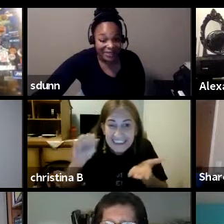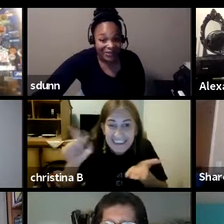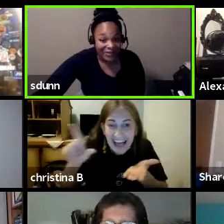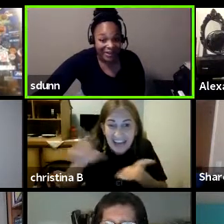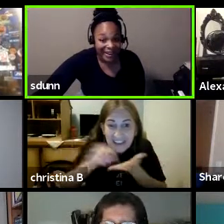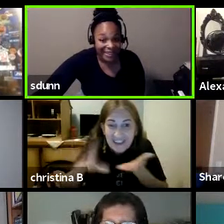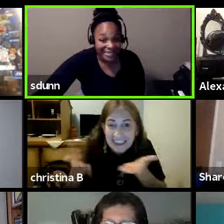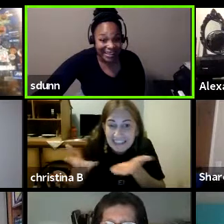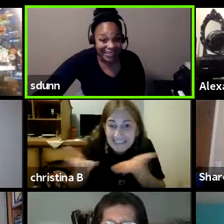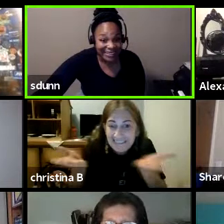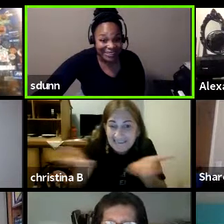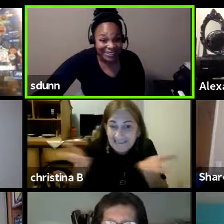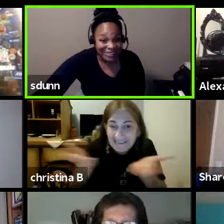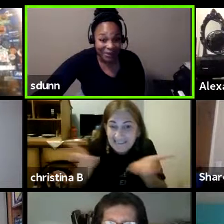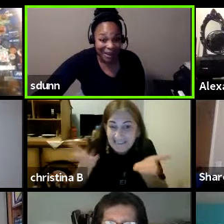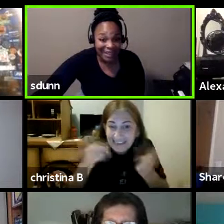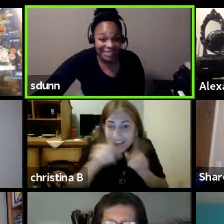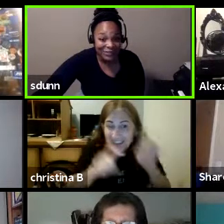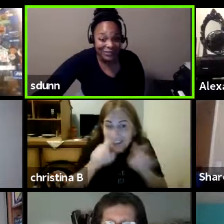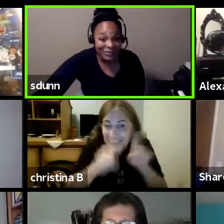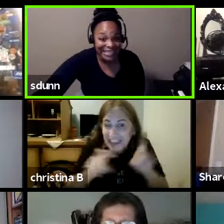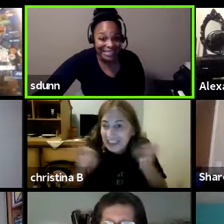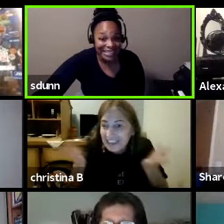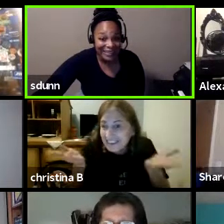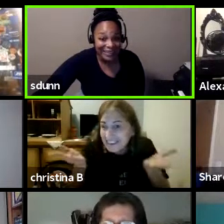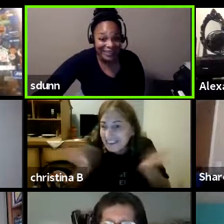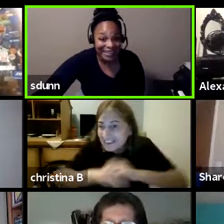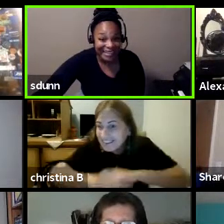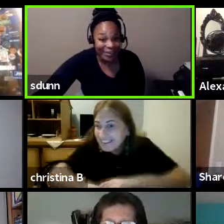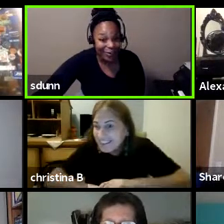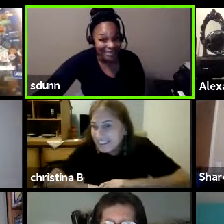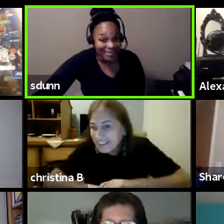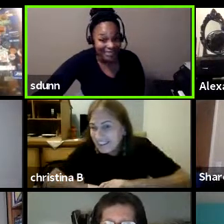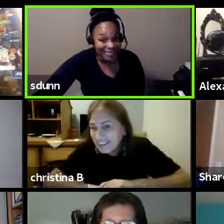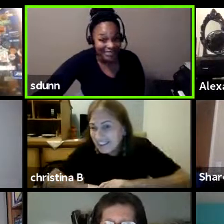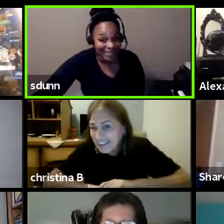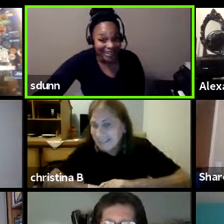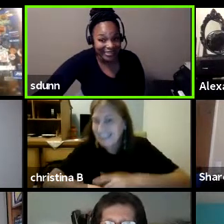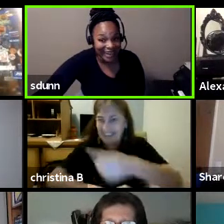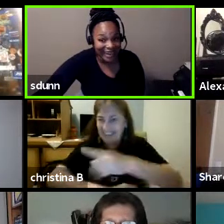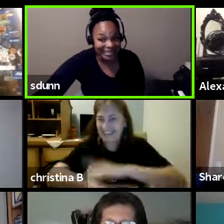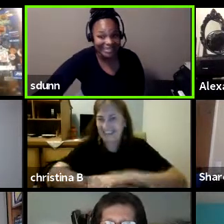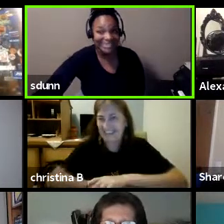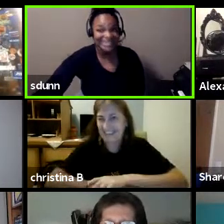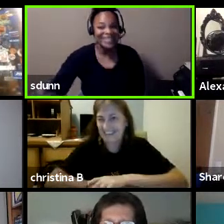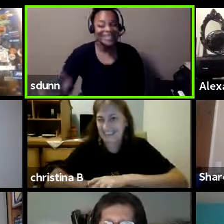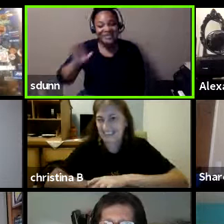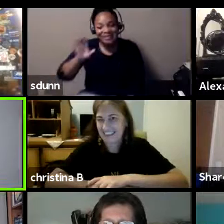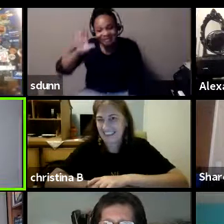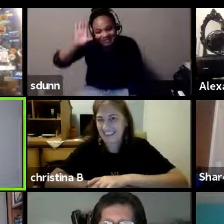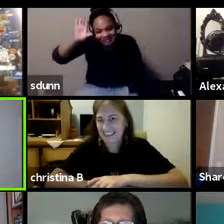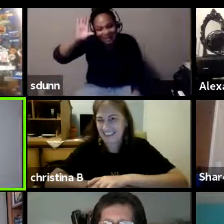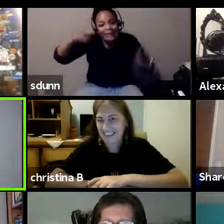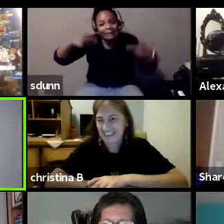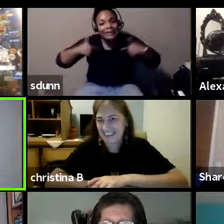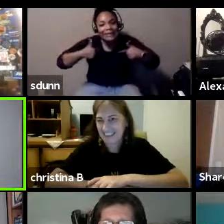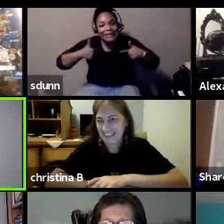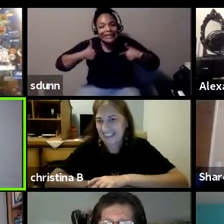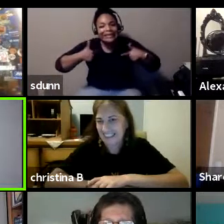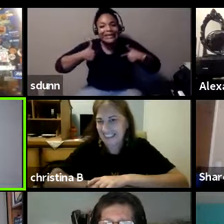So your ASL teacher, my ASL student is here. Any That's, questions you'd like to that's me. ask? That's me. So if you can